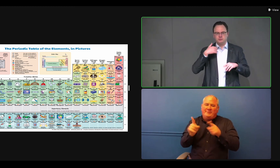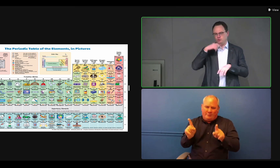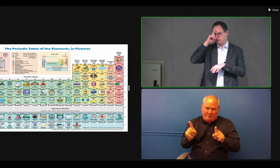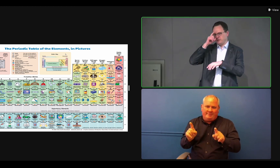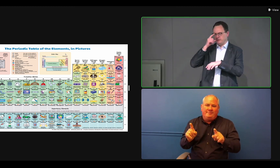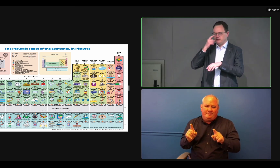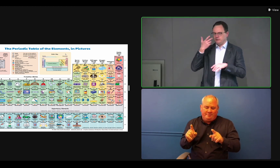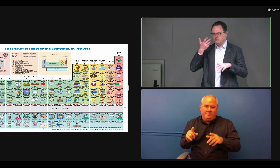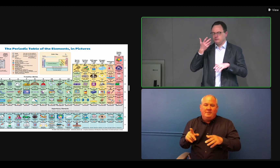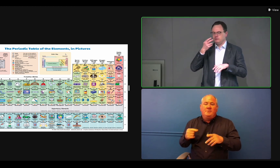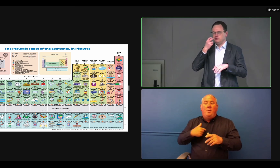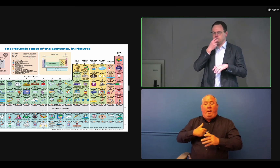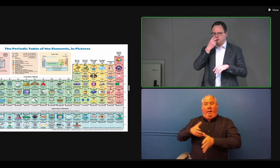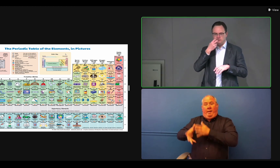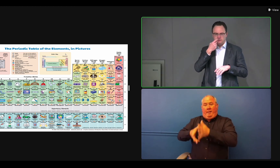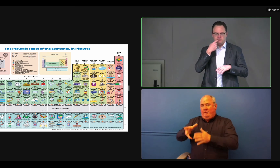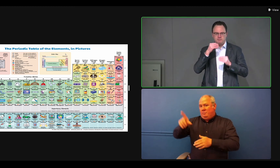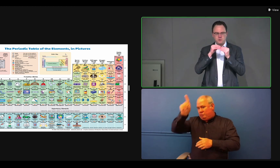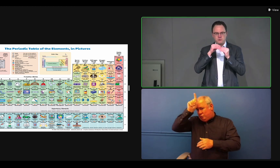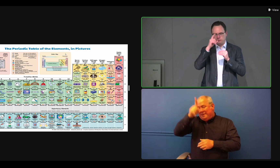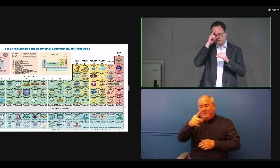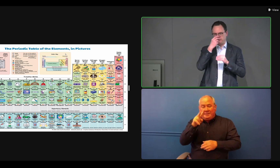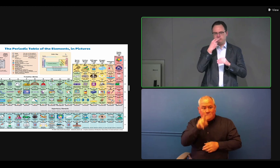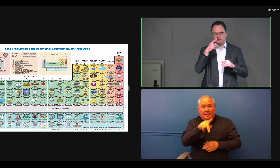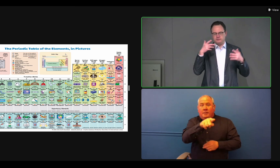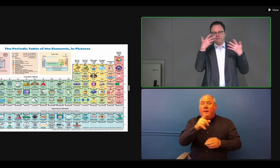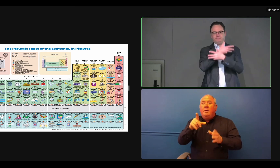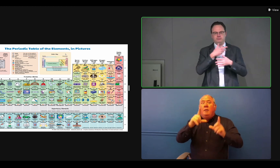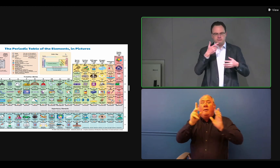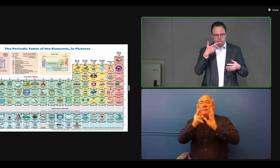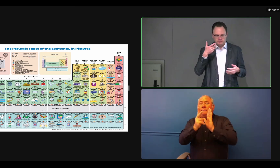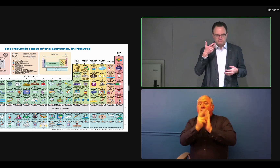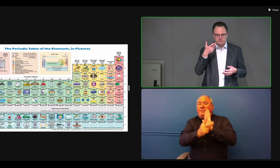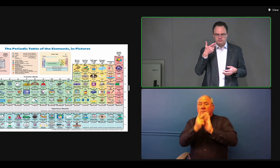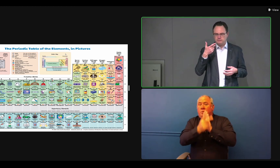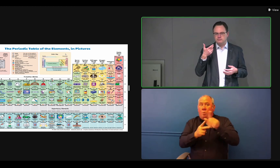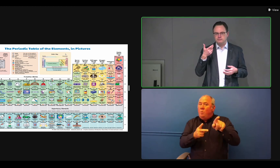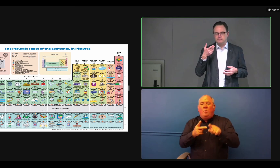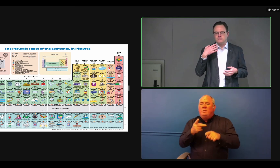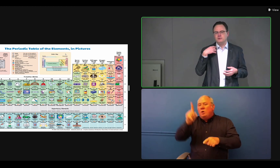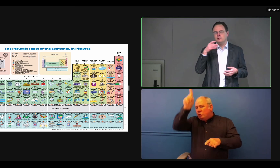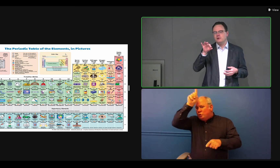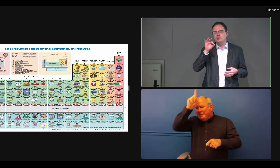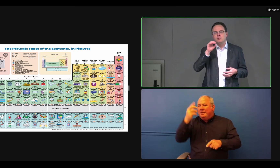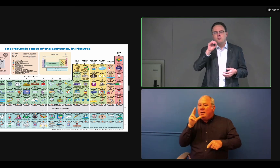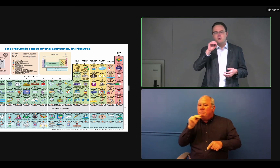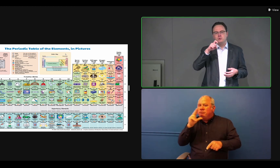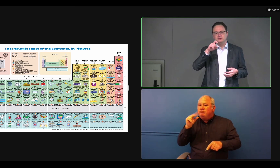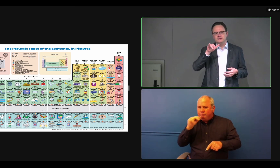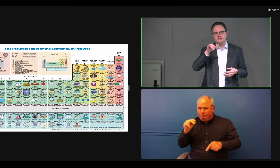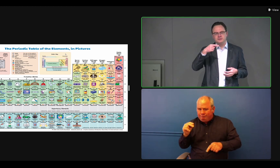look at the signs for the elements that we've come up with, you may notice some differences contextually. And of